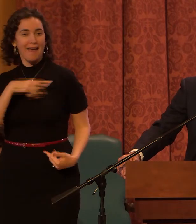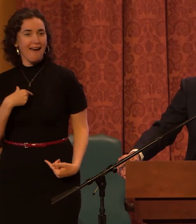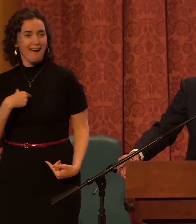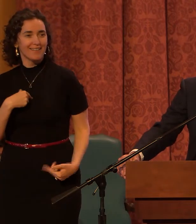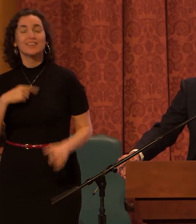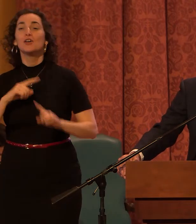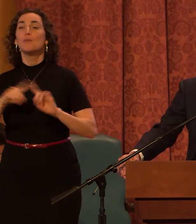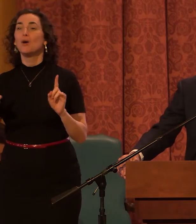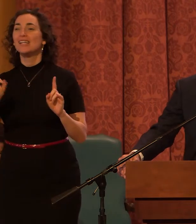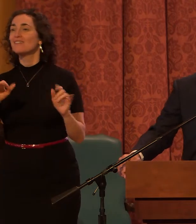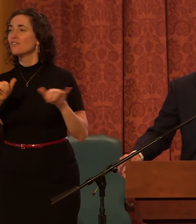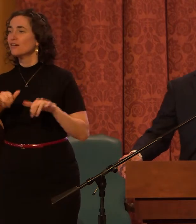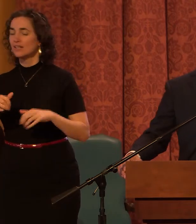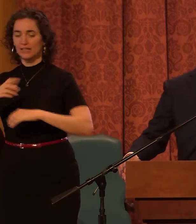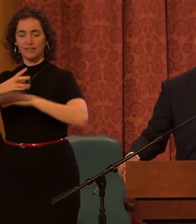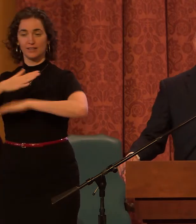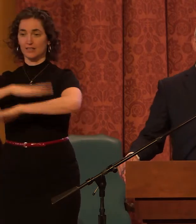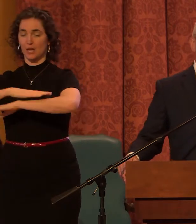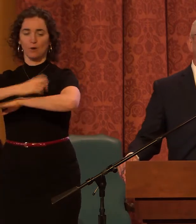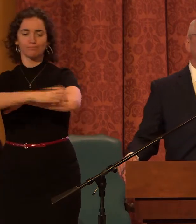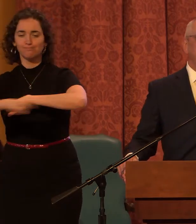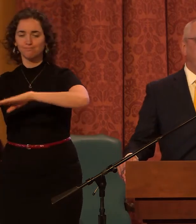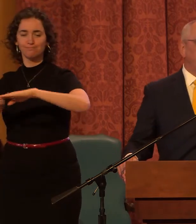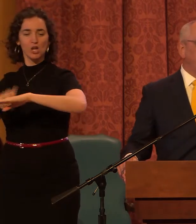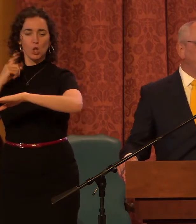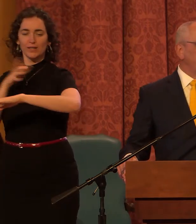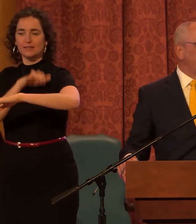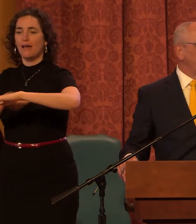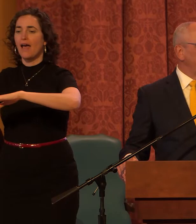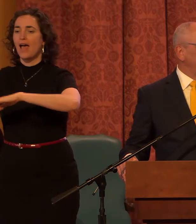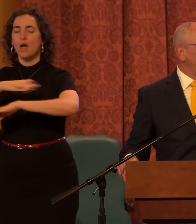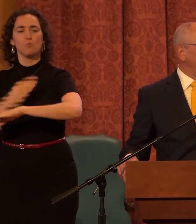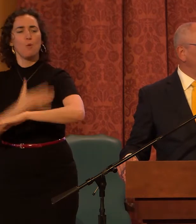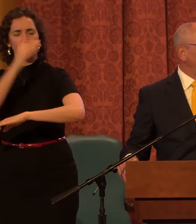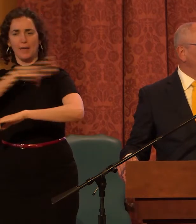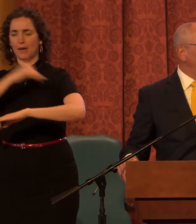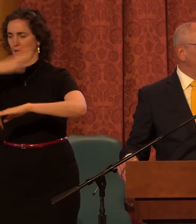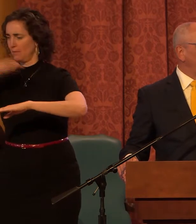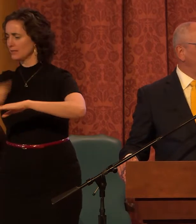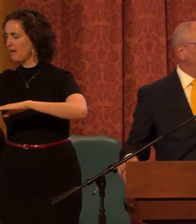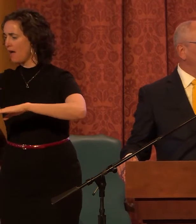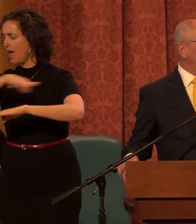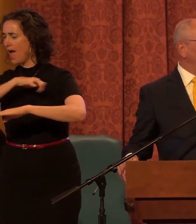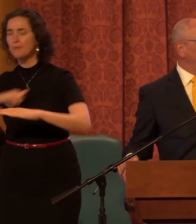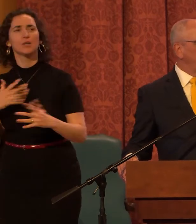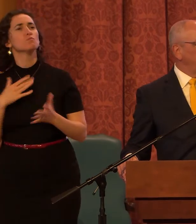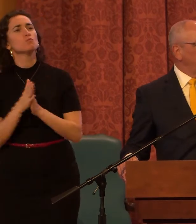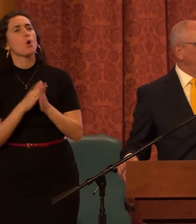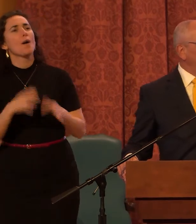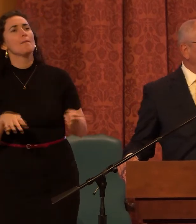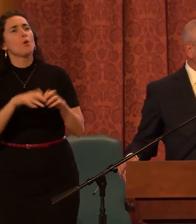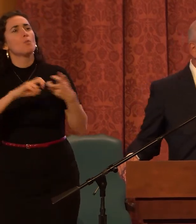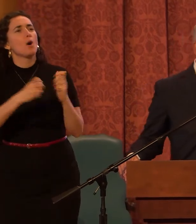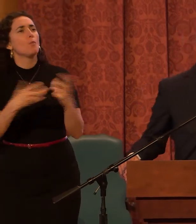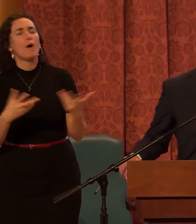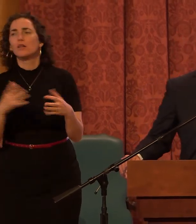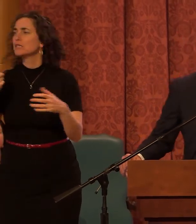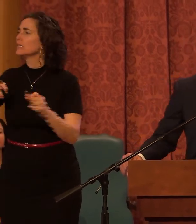if everybody's sitting around the table trying to figure out what our most pressing issues are and then coming up with